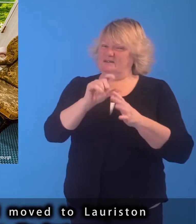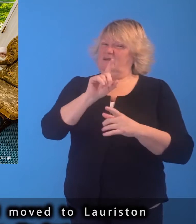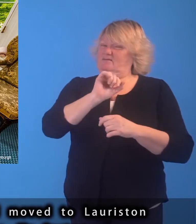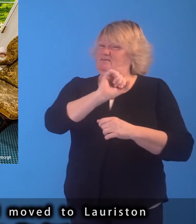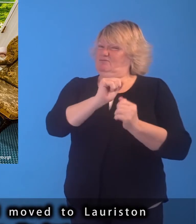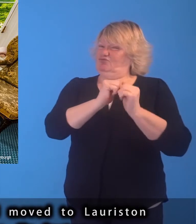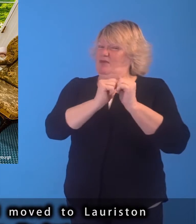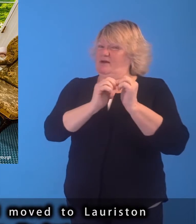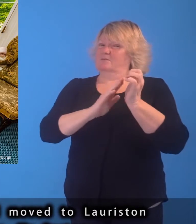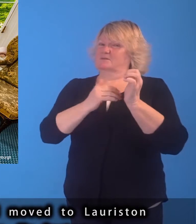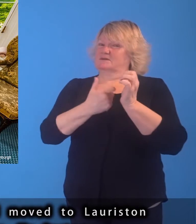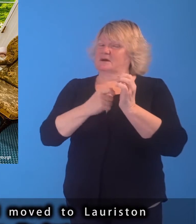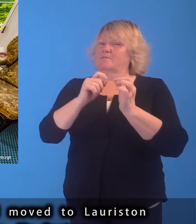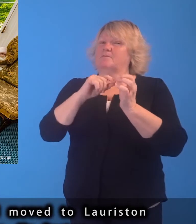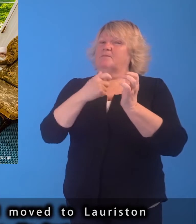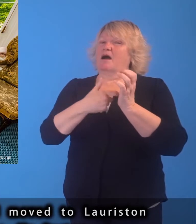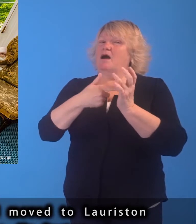Mr. Barton.